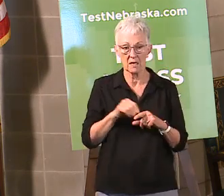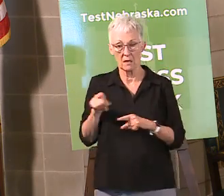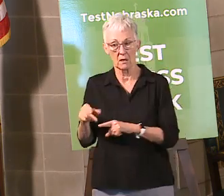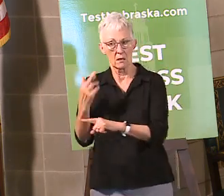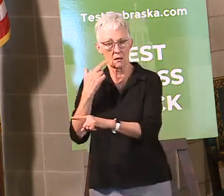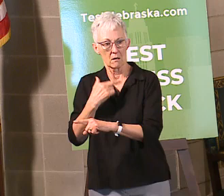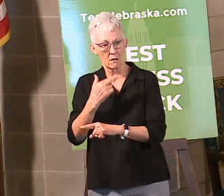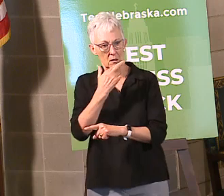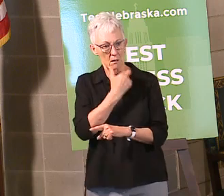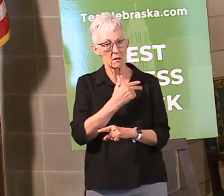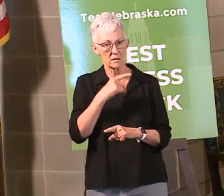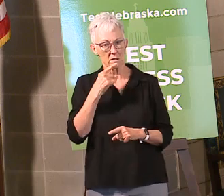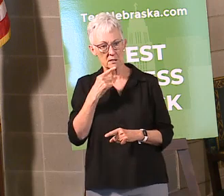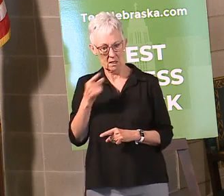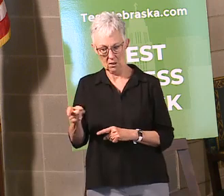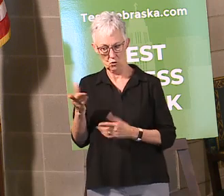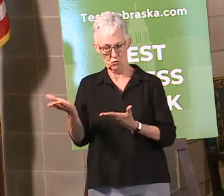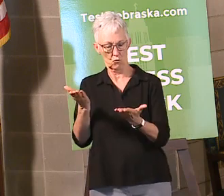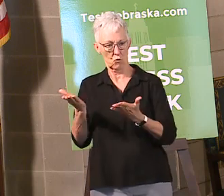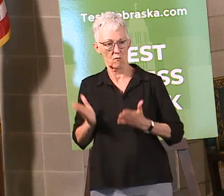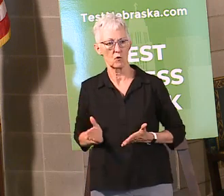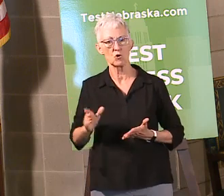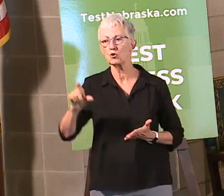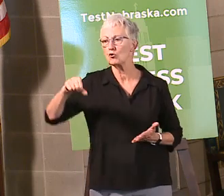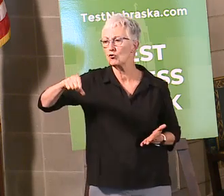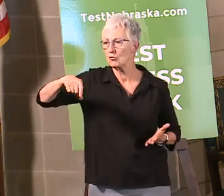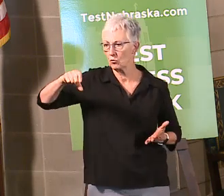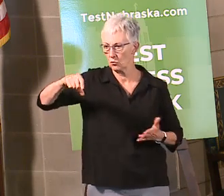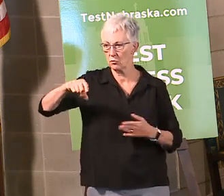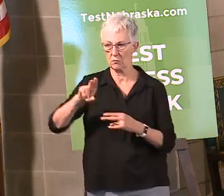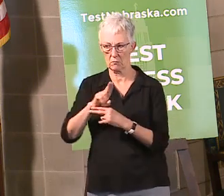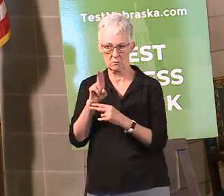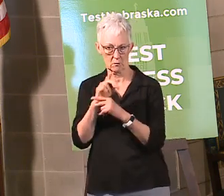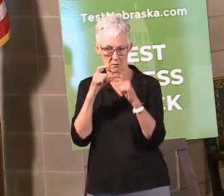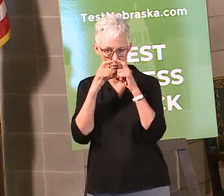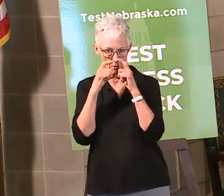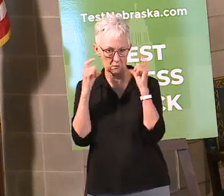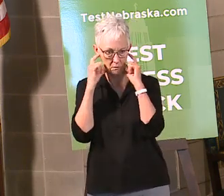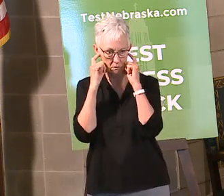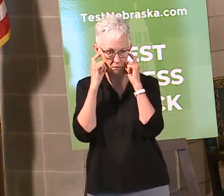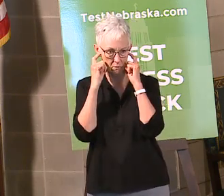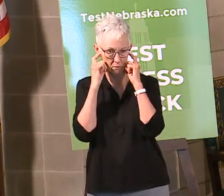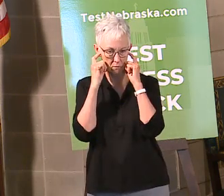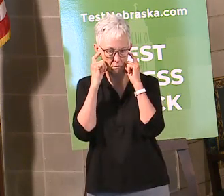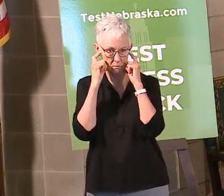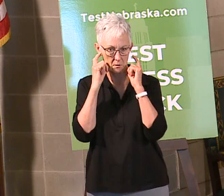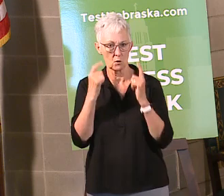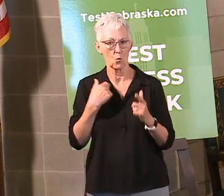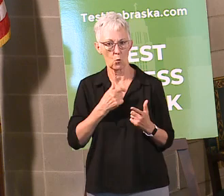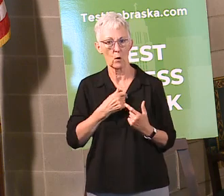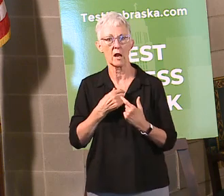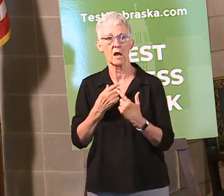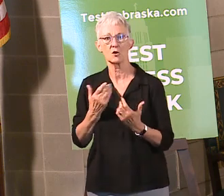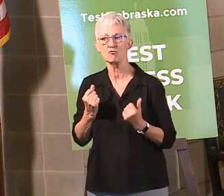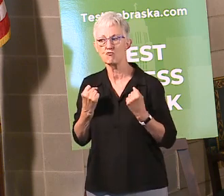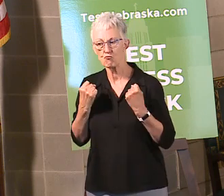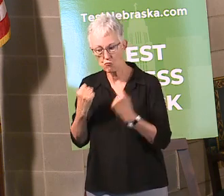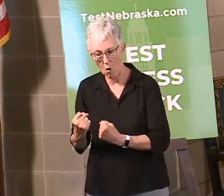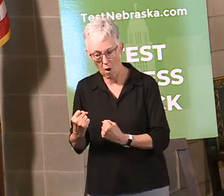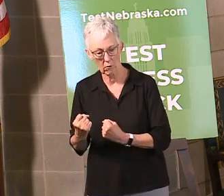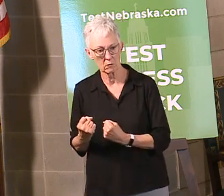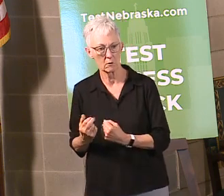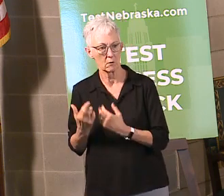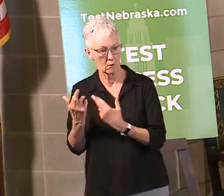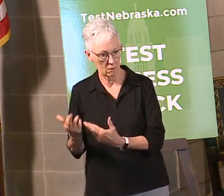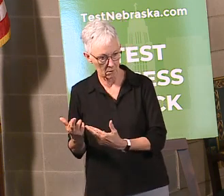that servers ought to be doing it. Now, that really strongly recommend, and if we find that people are not doing that,